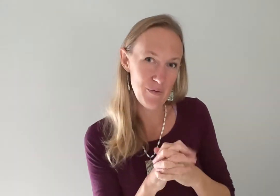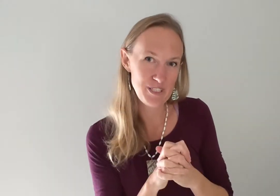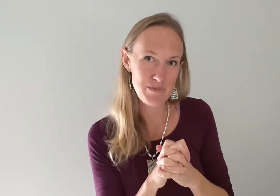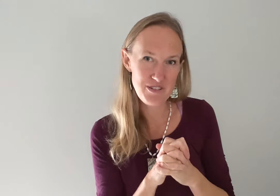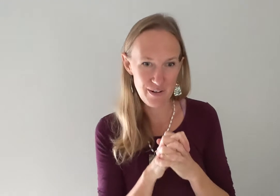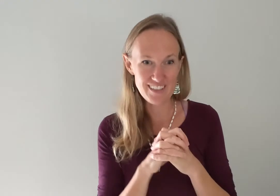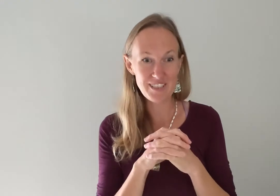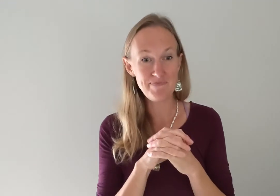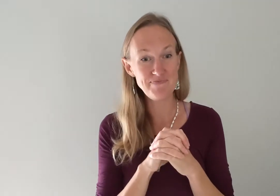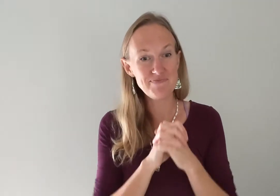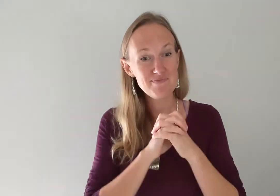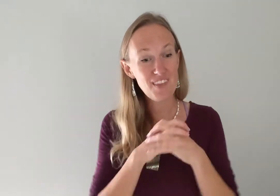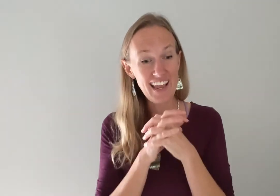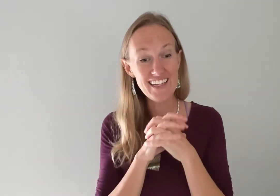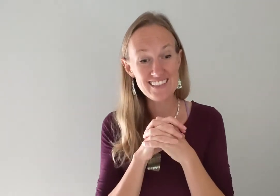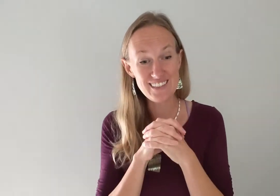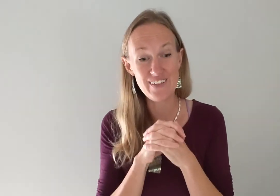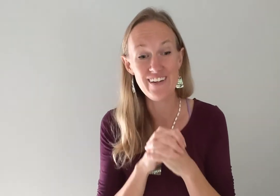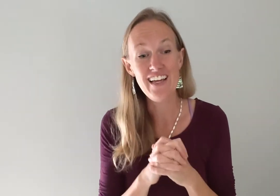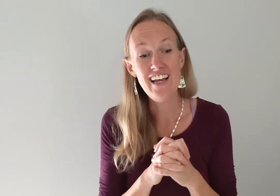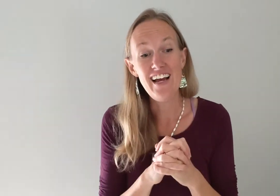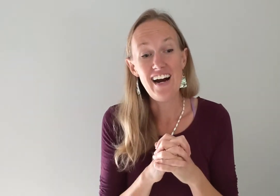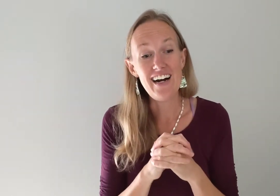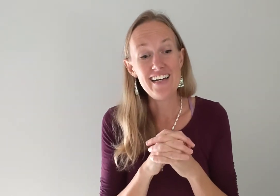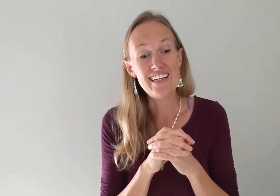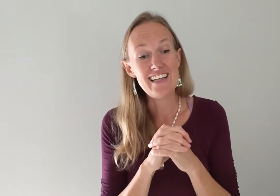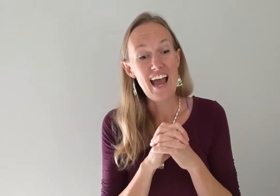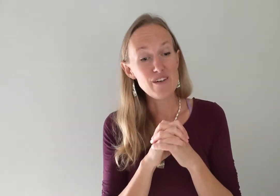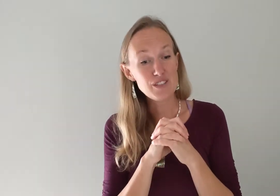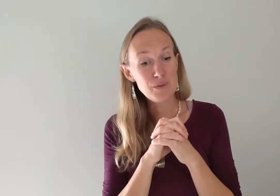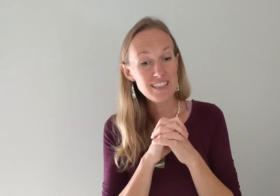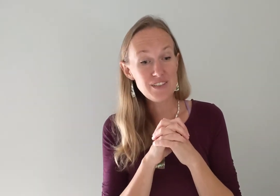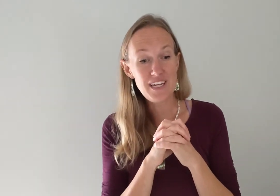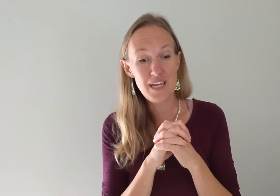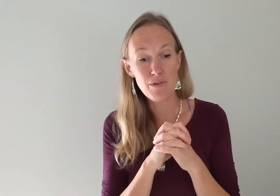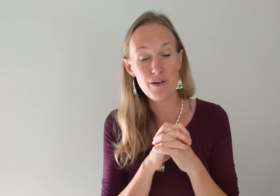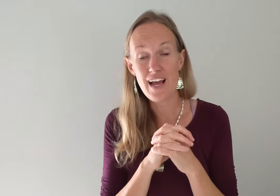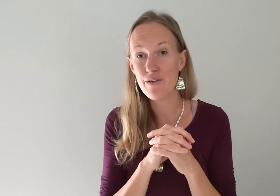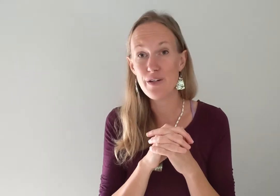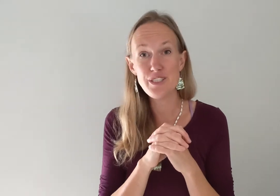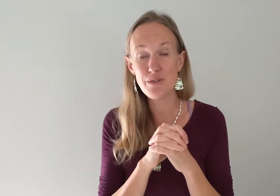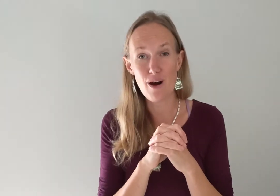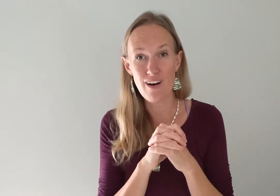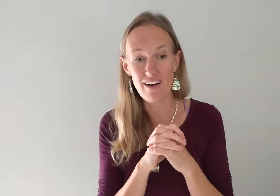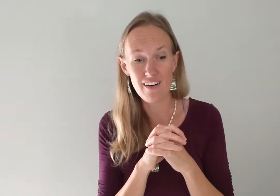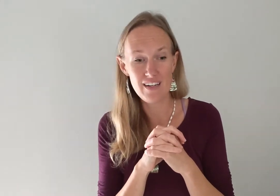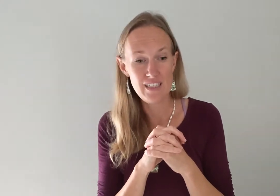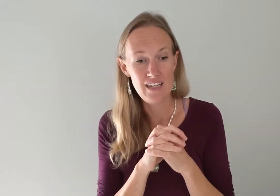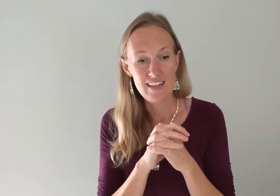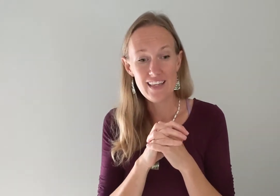worship tutorials. Okay, so how sweet is your name, Lord, how good you are. Love